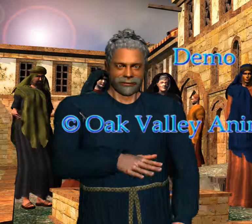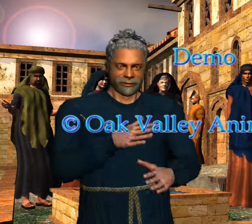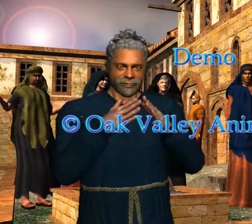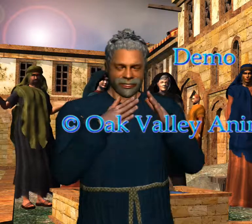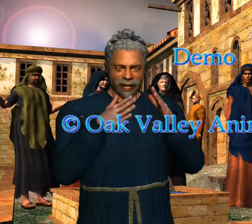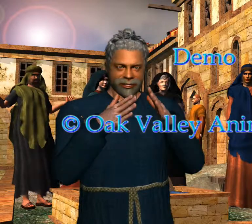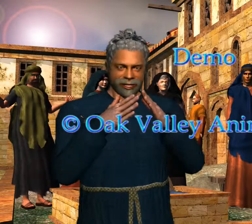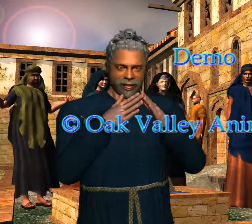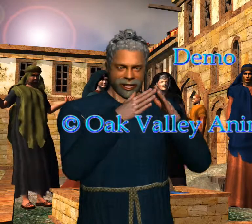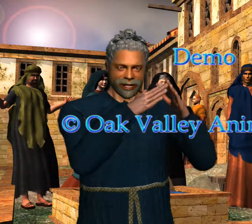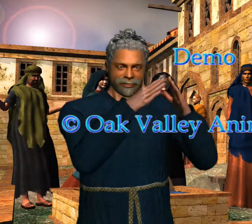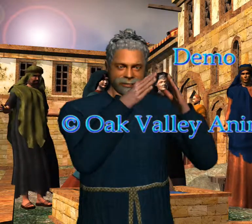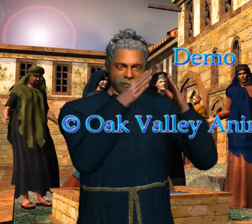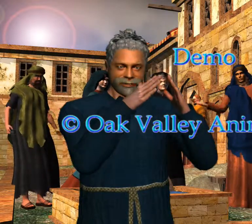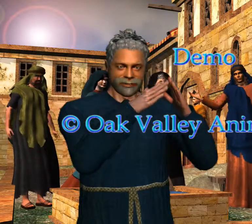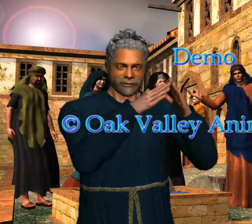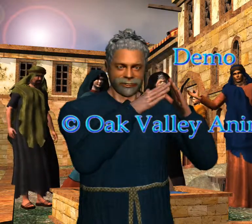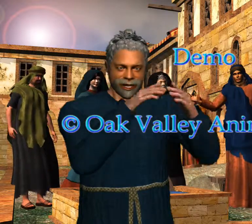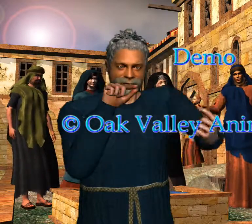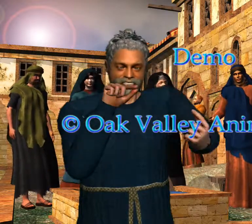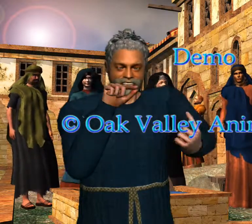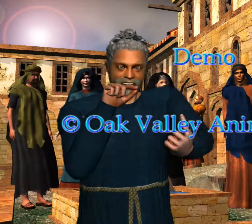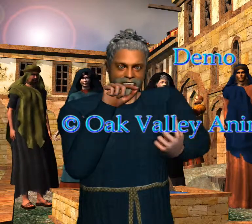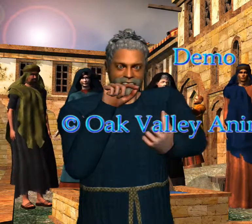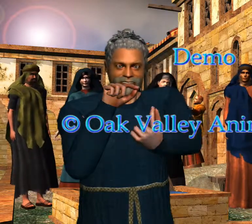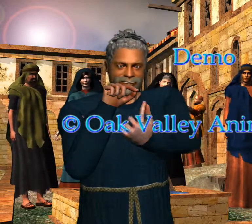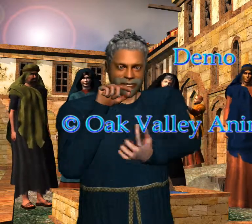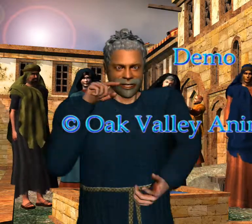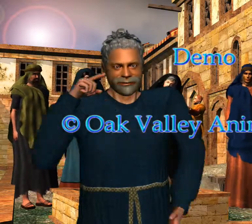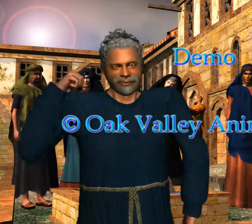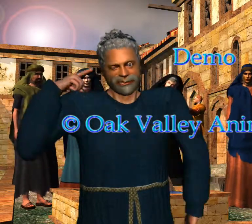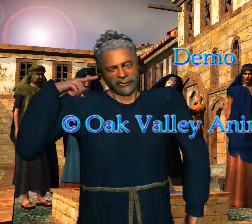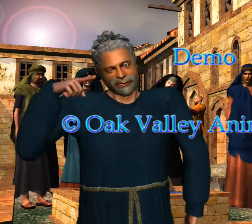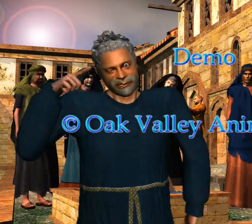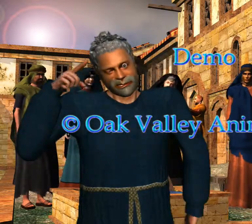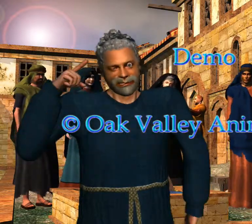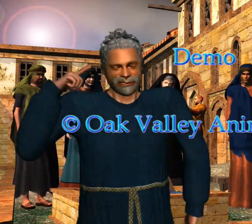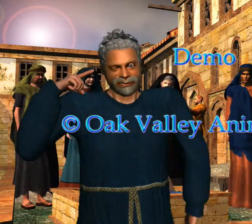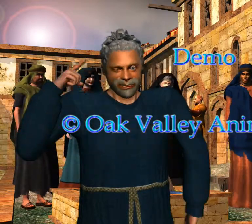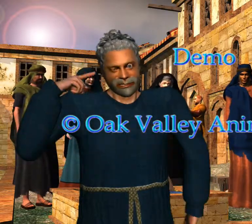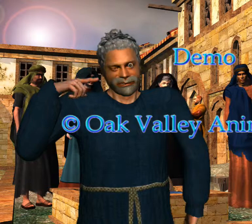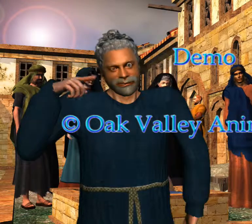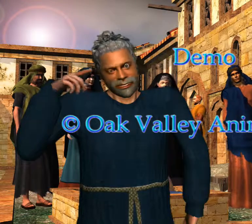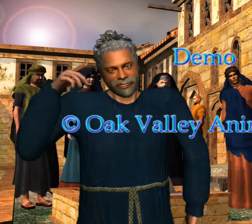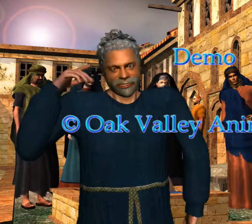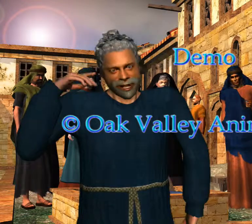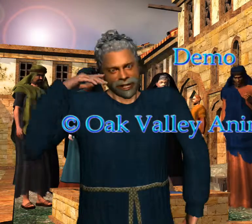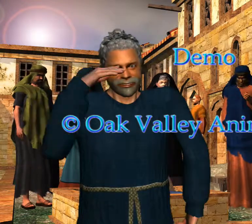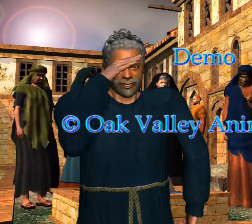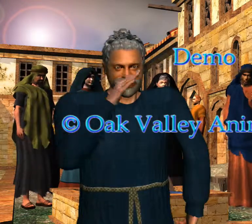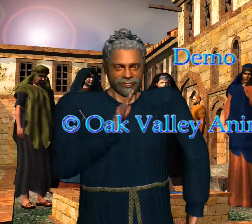a sandy desert town. But the hottest news around was a crazy